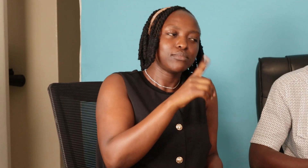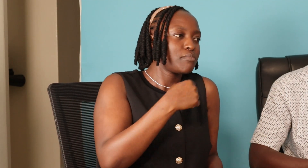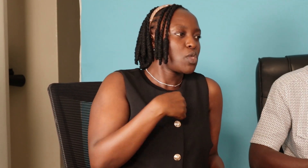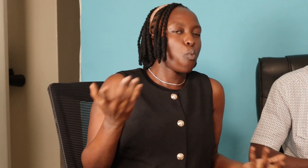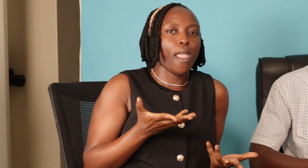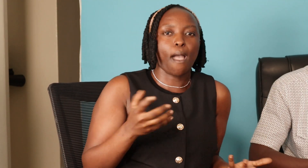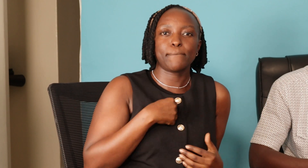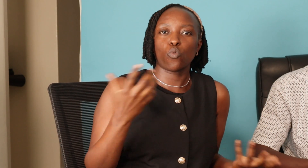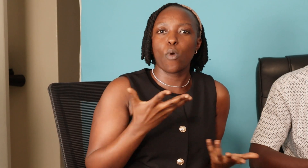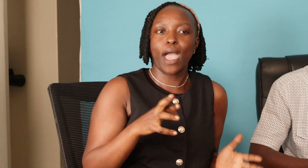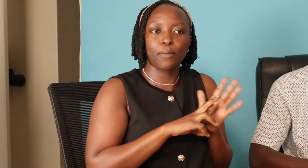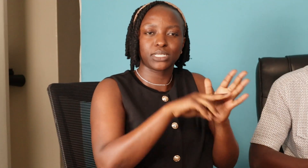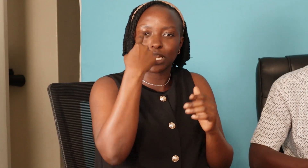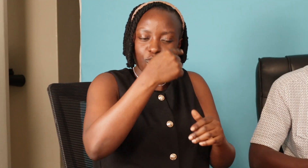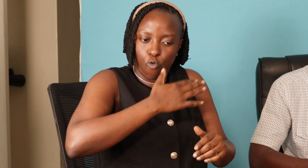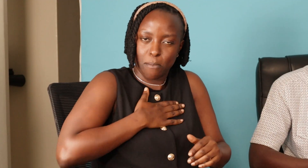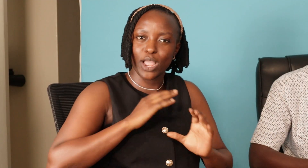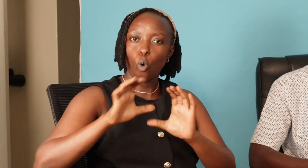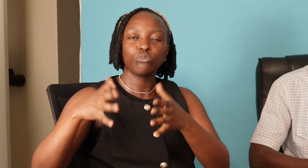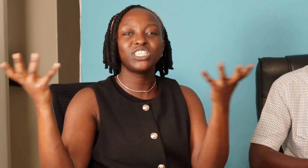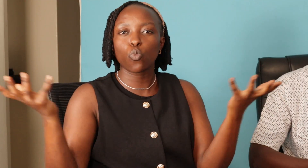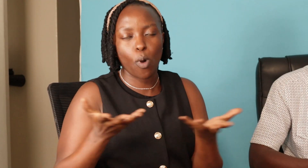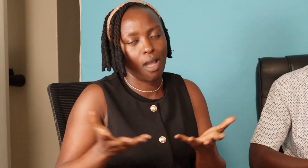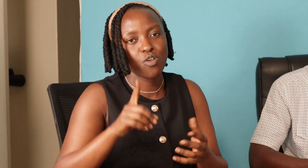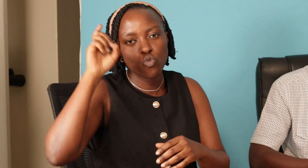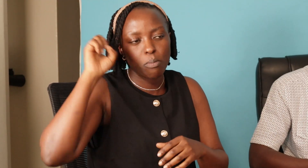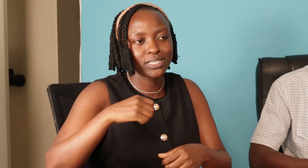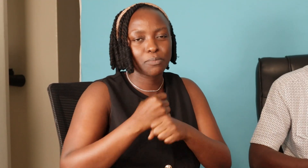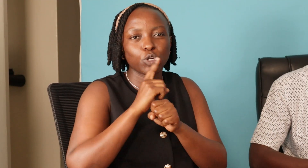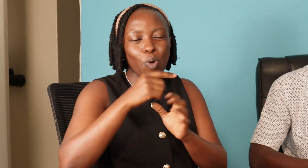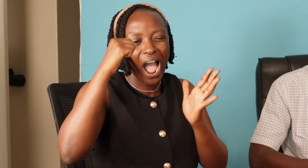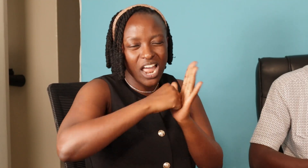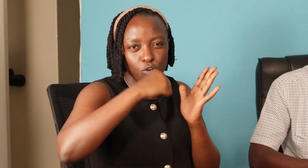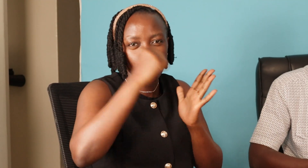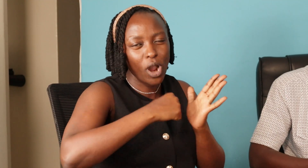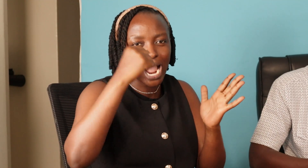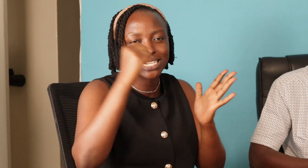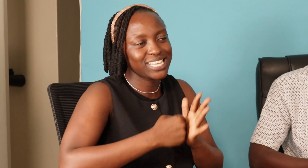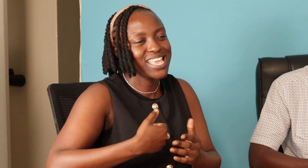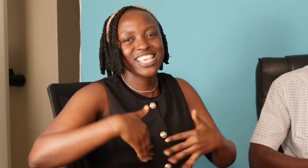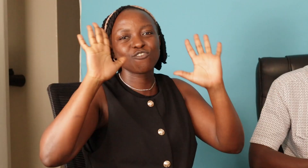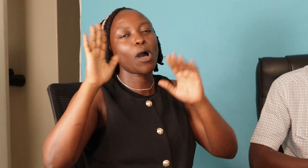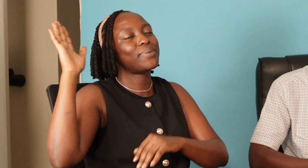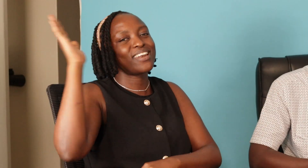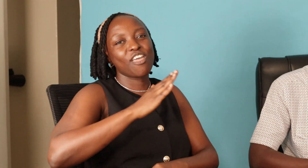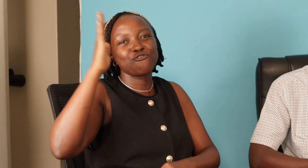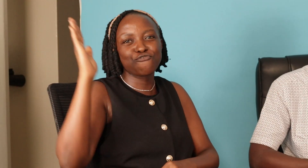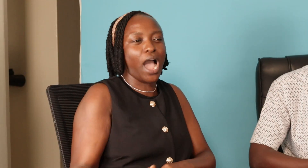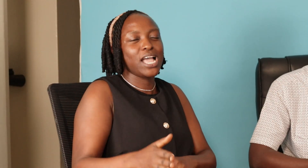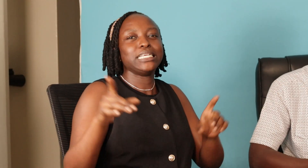participate. So you go and you knock and you ask, where am I in this discussion? Where is my community being considered in this discussion? So we should